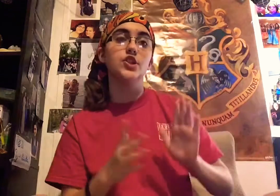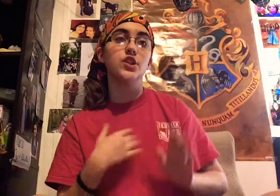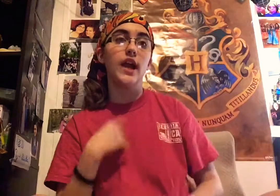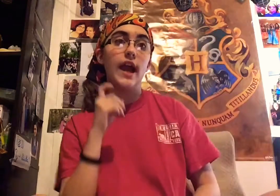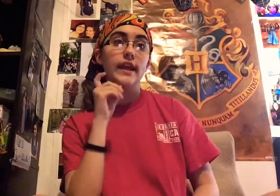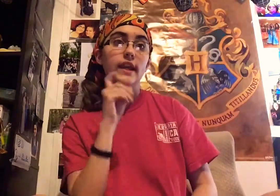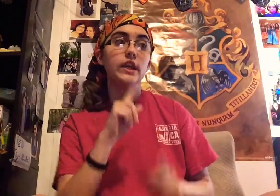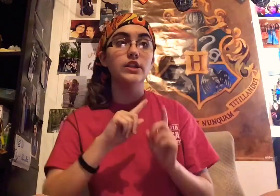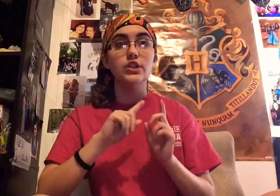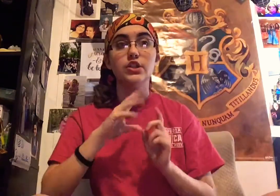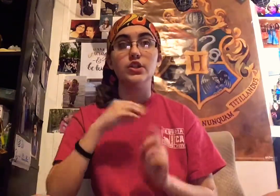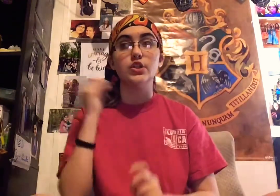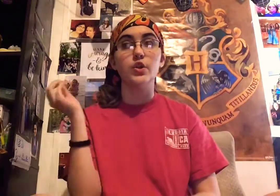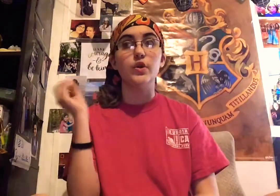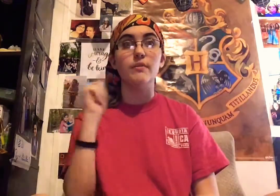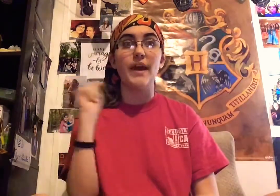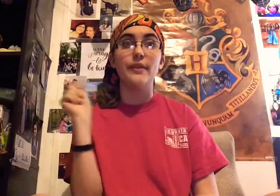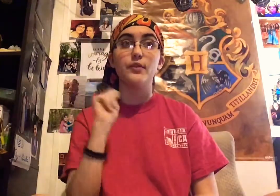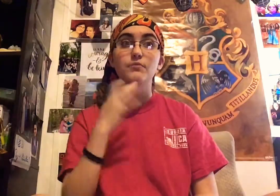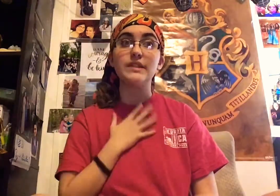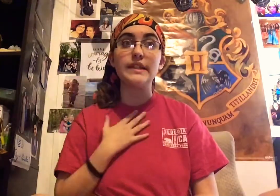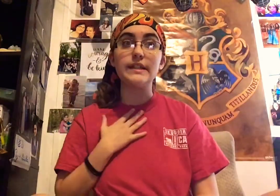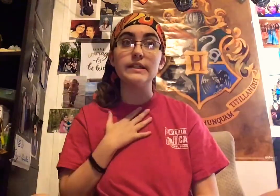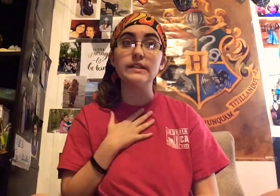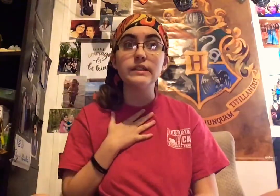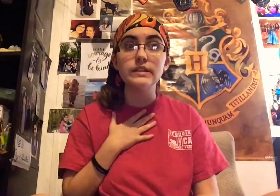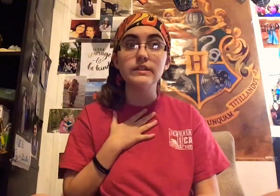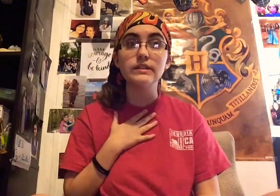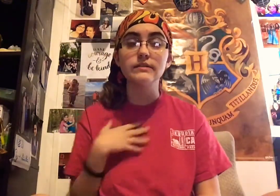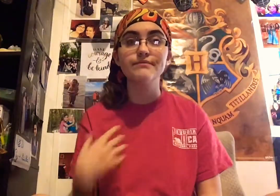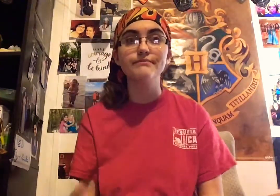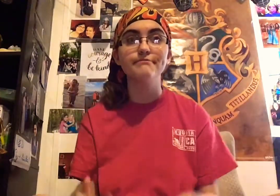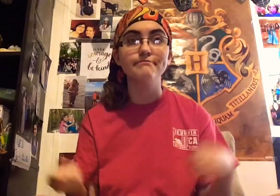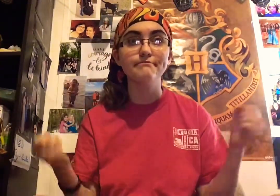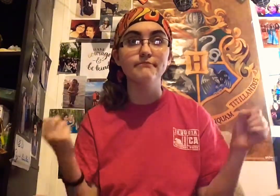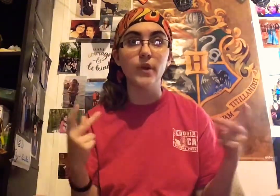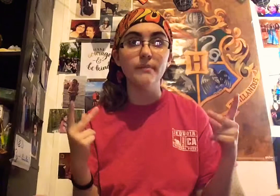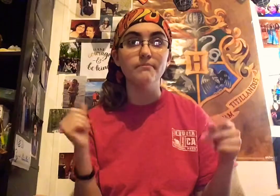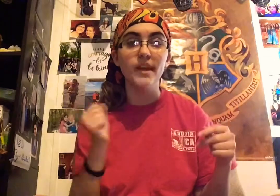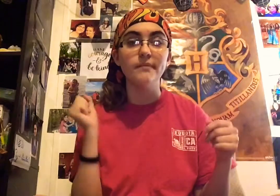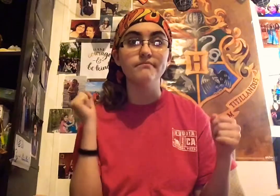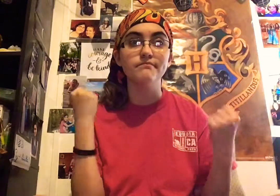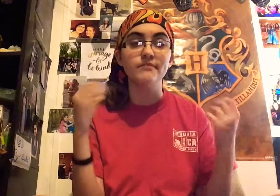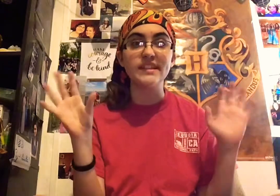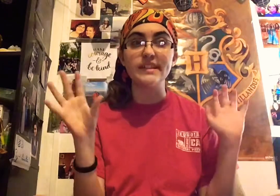Teacher, I need to go to the bathroom, please. Okay, yeah, that's it.